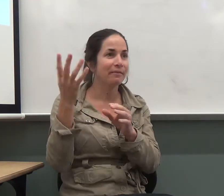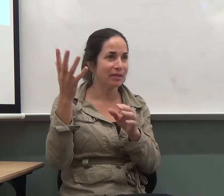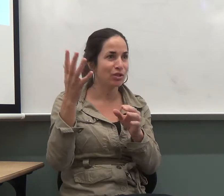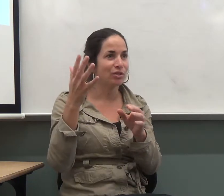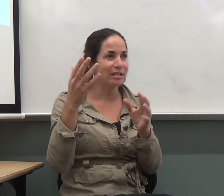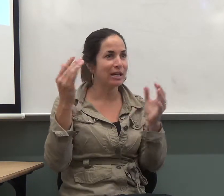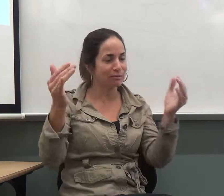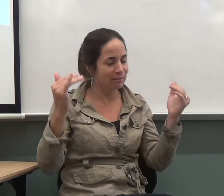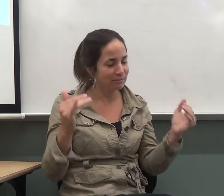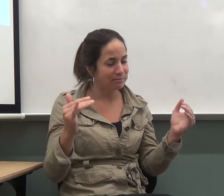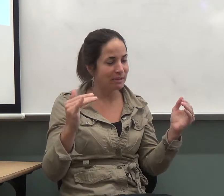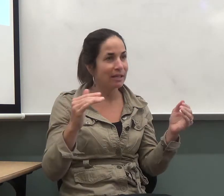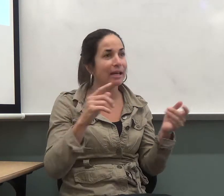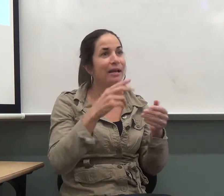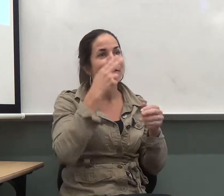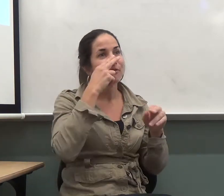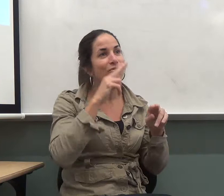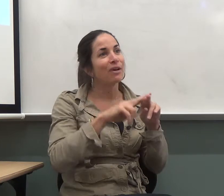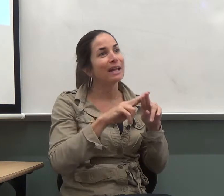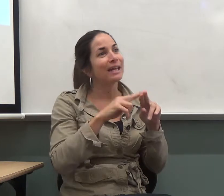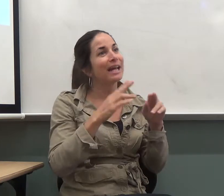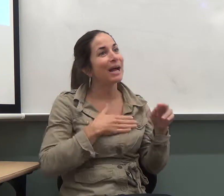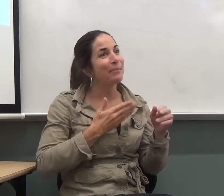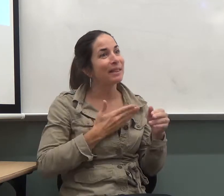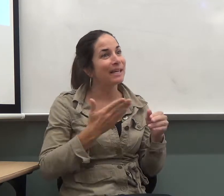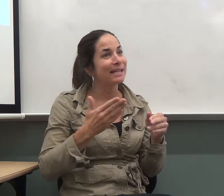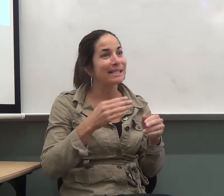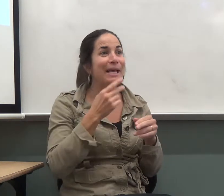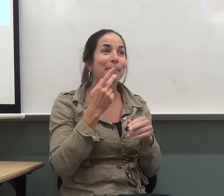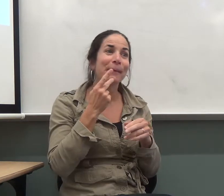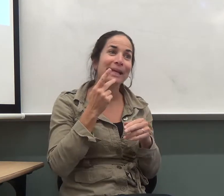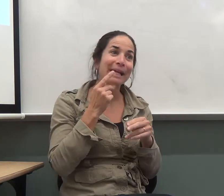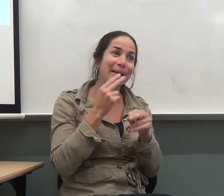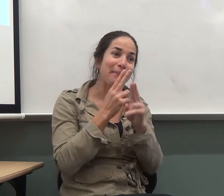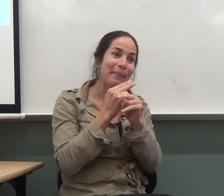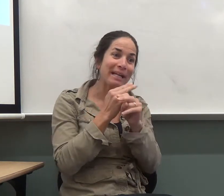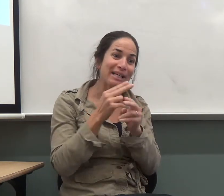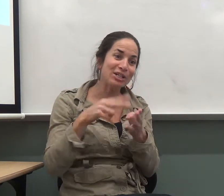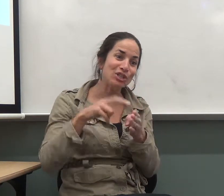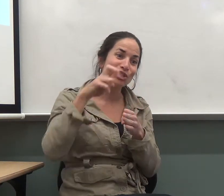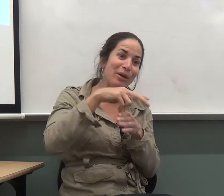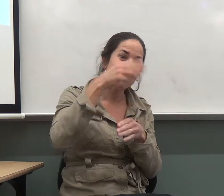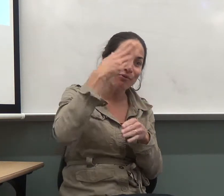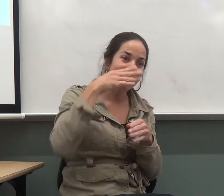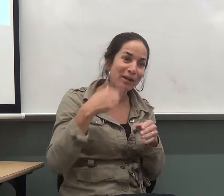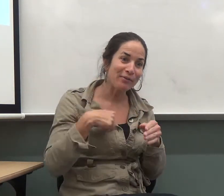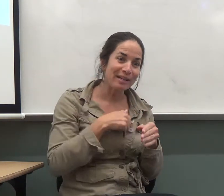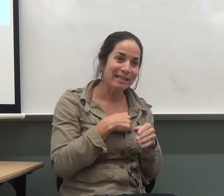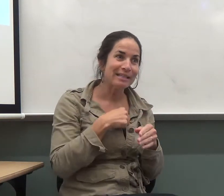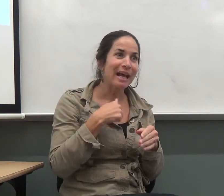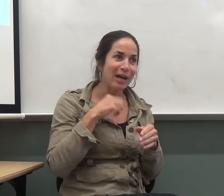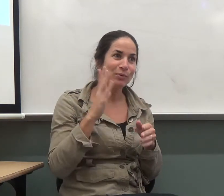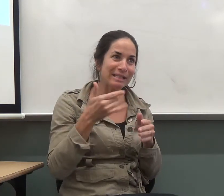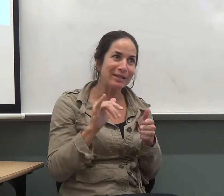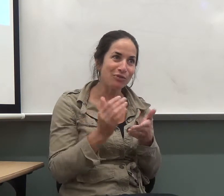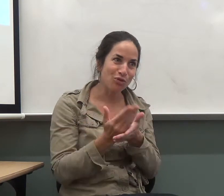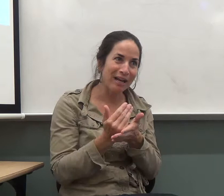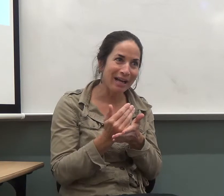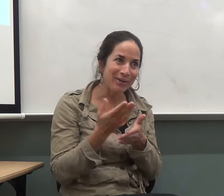Let's say a pink bunny jumped in front of us as we're driving. That would freak me out. Okay, that's scary enough. I don't need